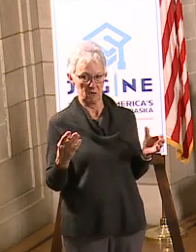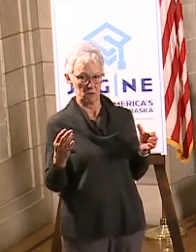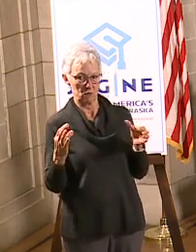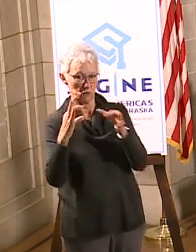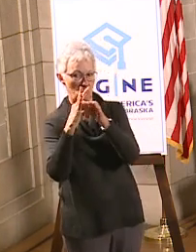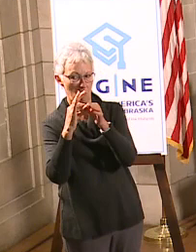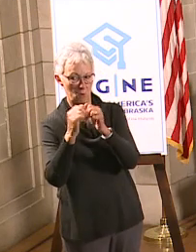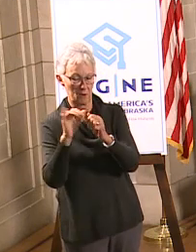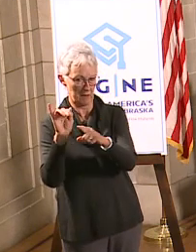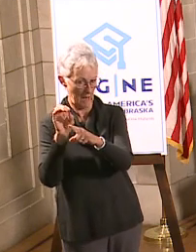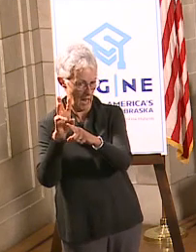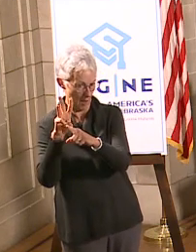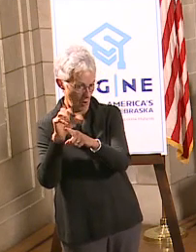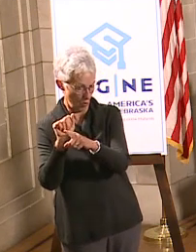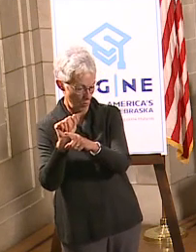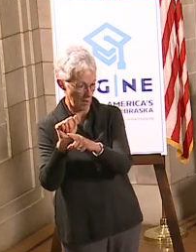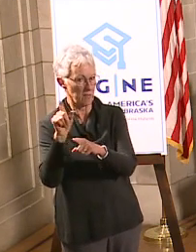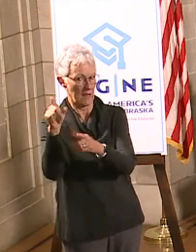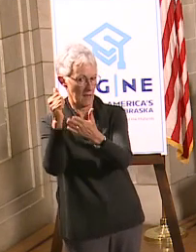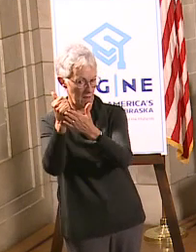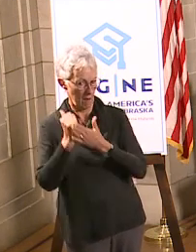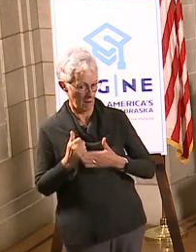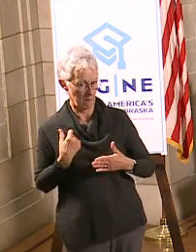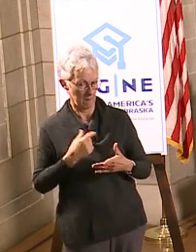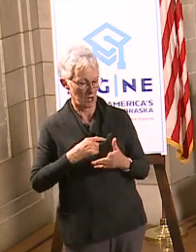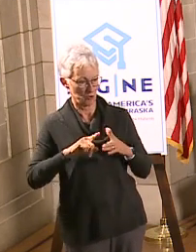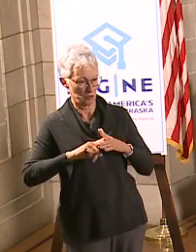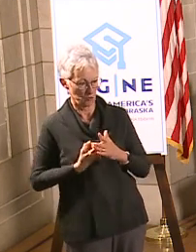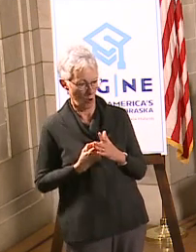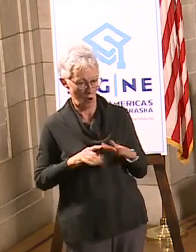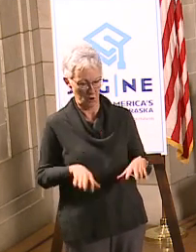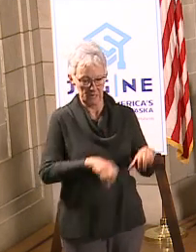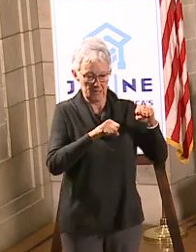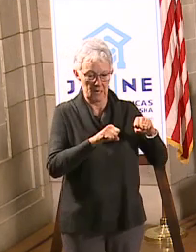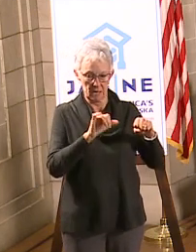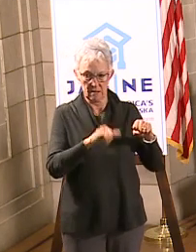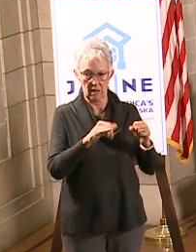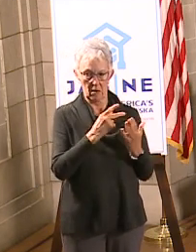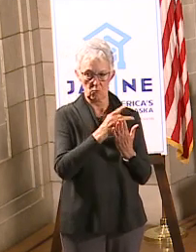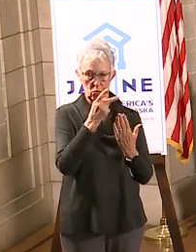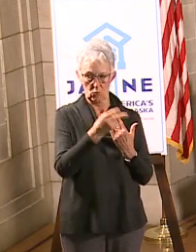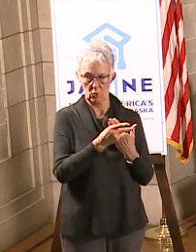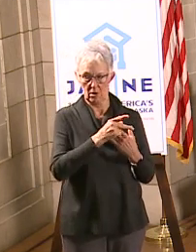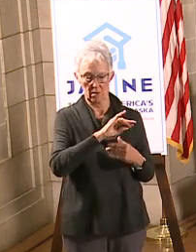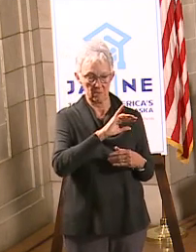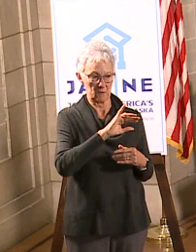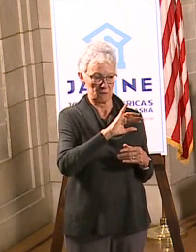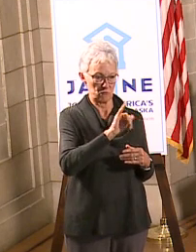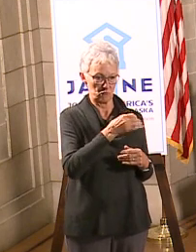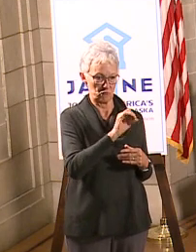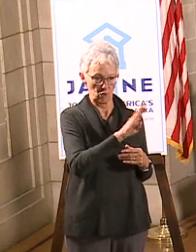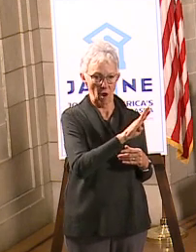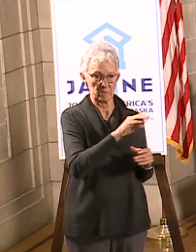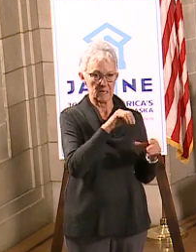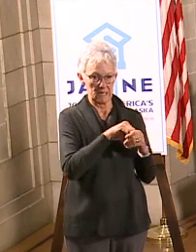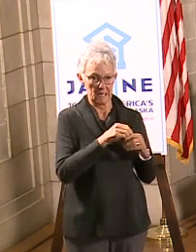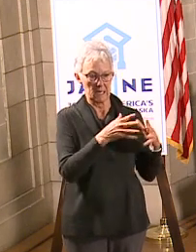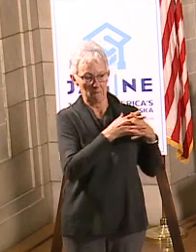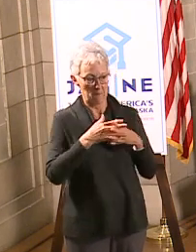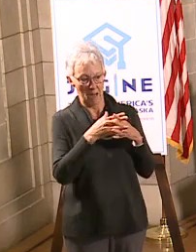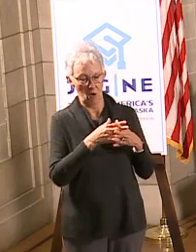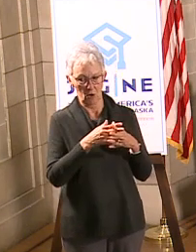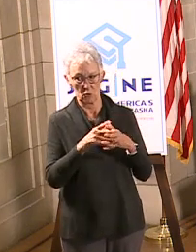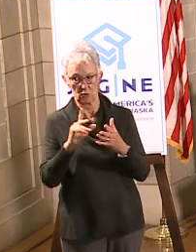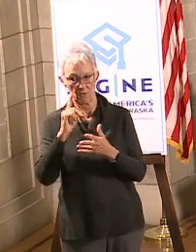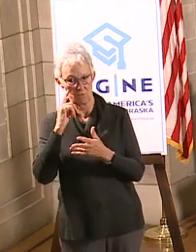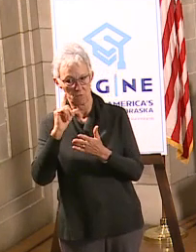able to help us out to be able to get ours started here. But now we're taking the next step of becoming an official affiliate with Jobs for America's